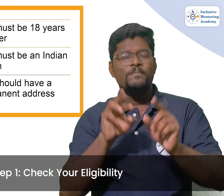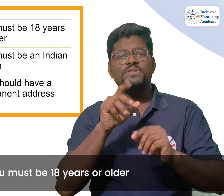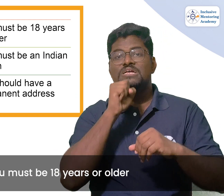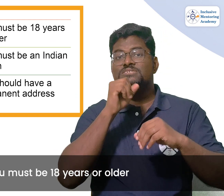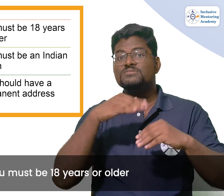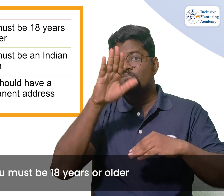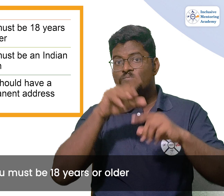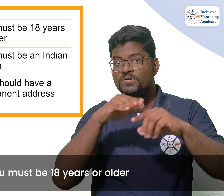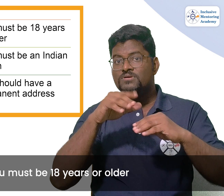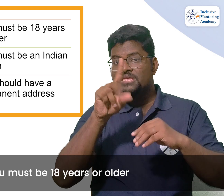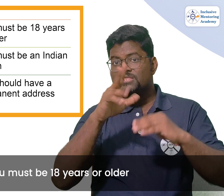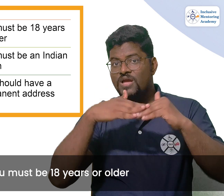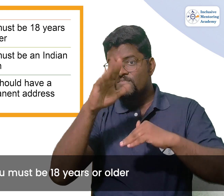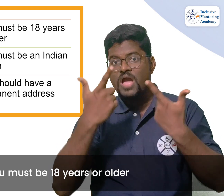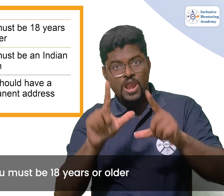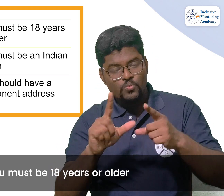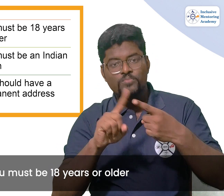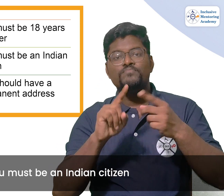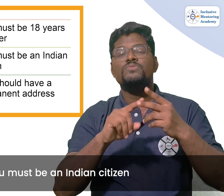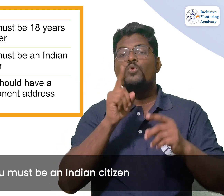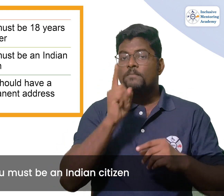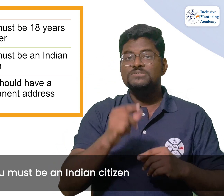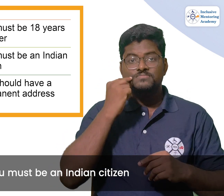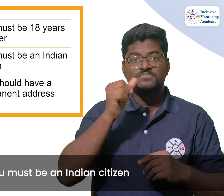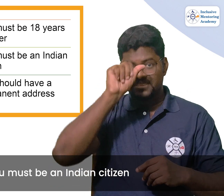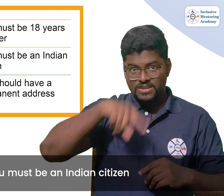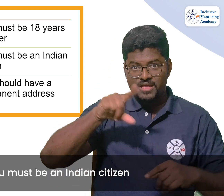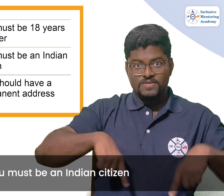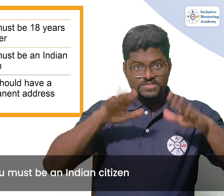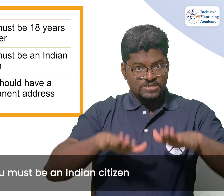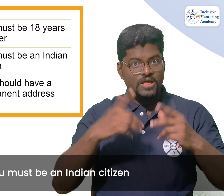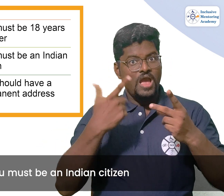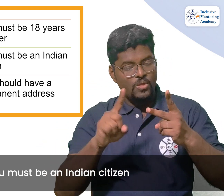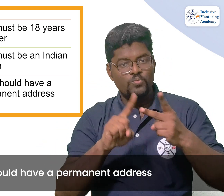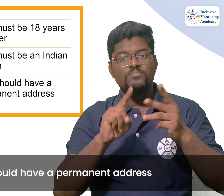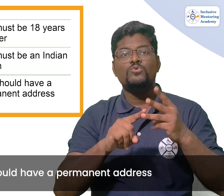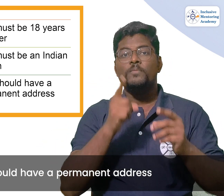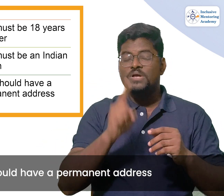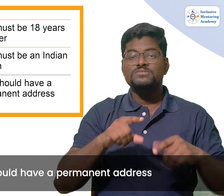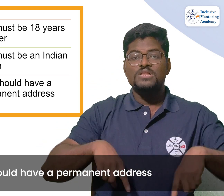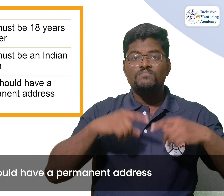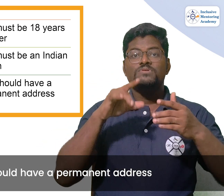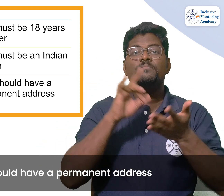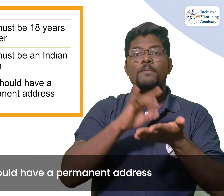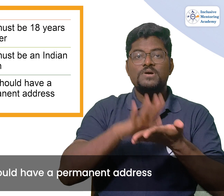You must be 18 years or older. You must be an Indian citizen. You should have a permanent